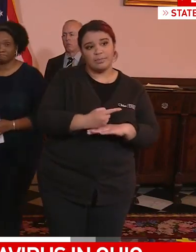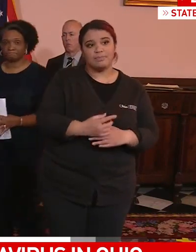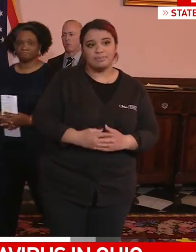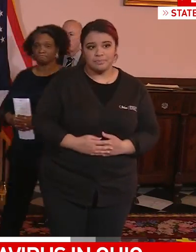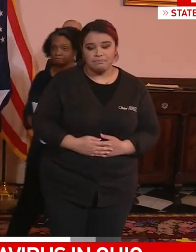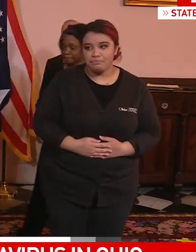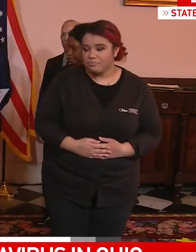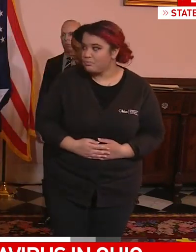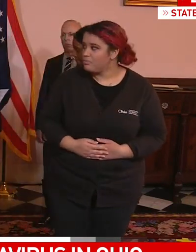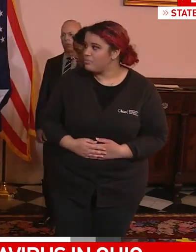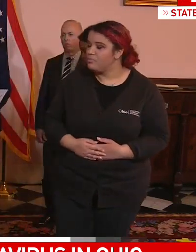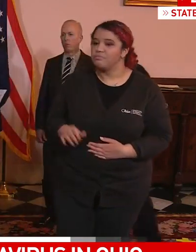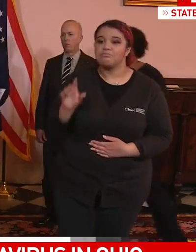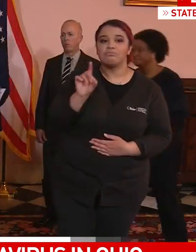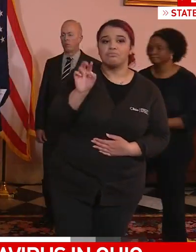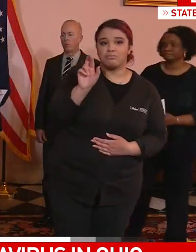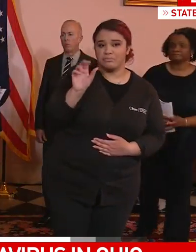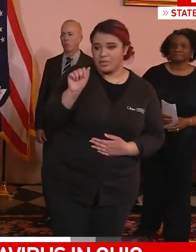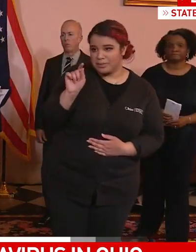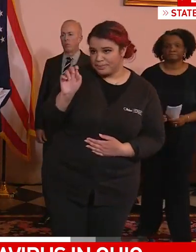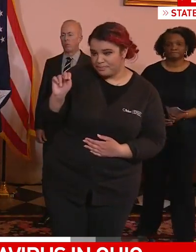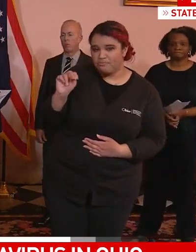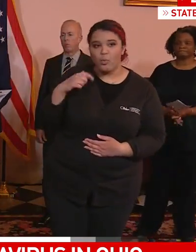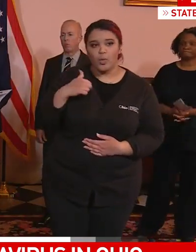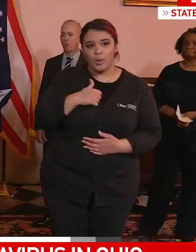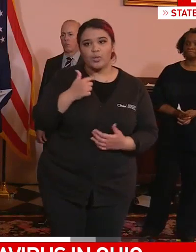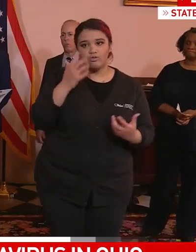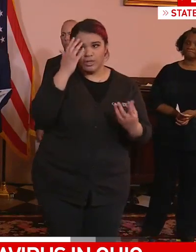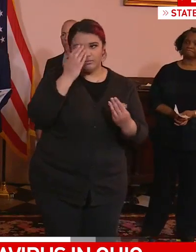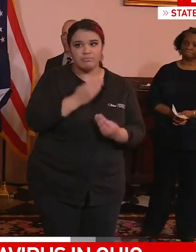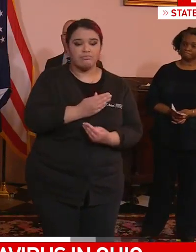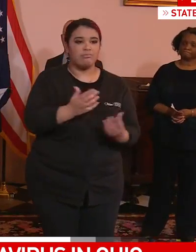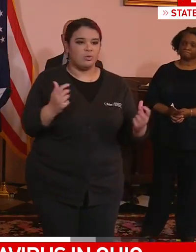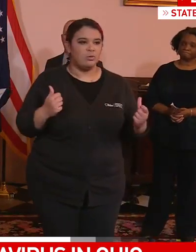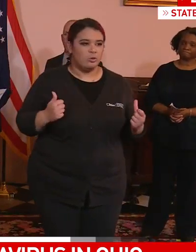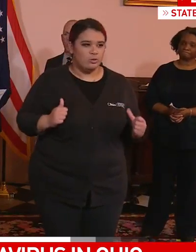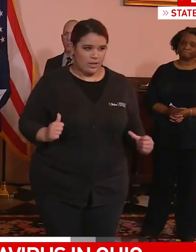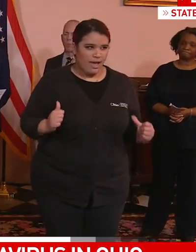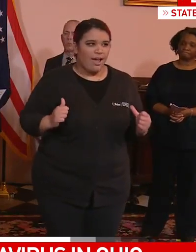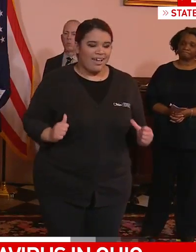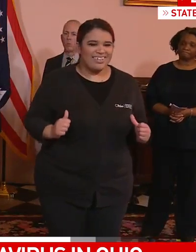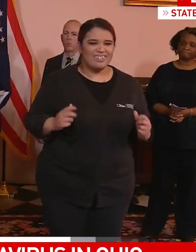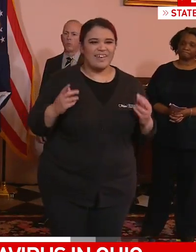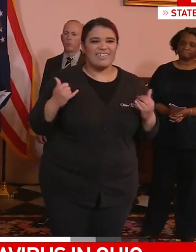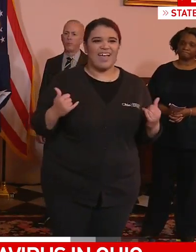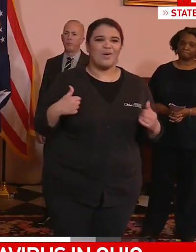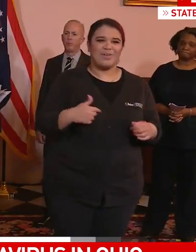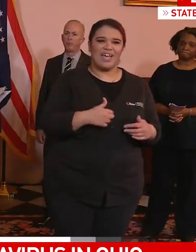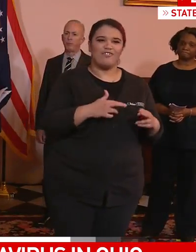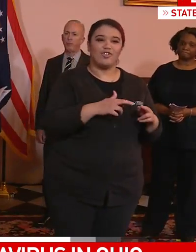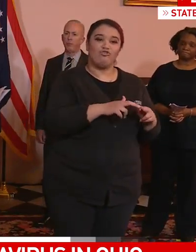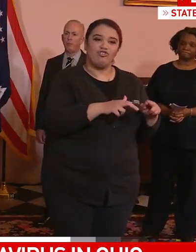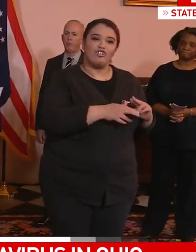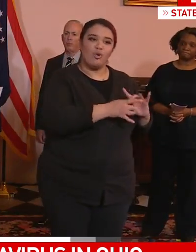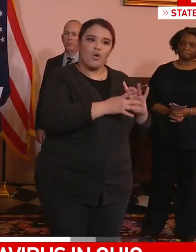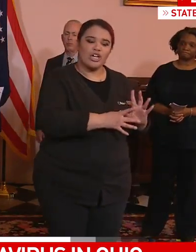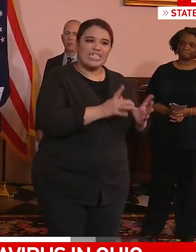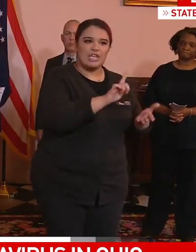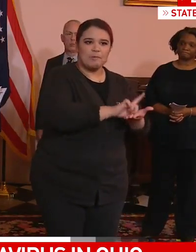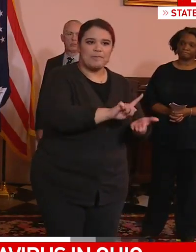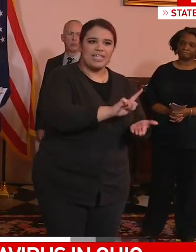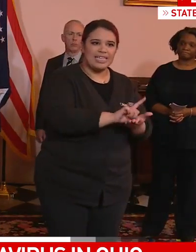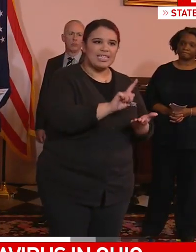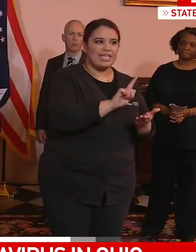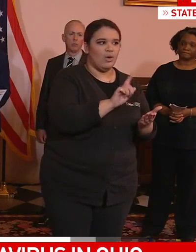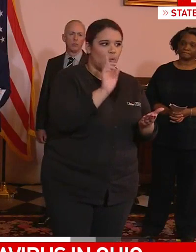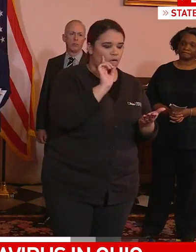Yeah, we'll try to provide more of that, as well as we do. We have regional coordinators who kind of do an assessment on a weekly basis as